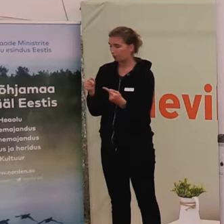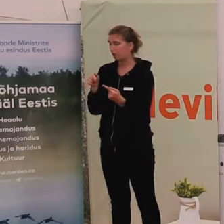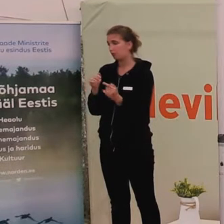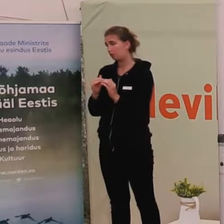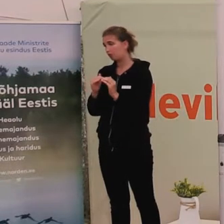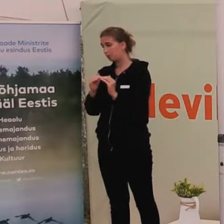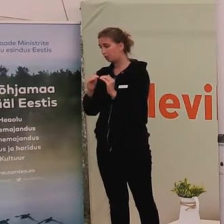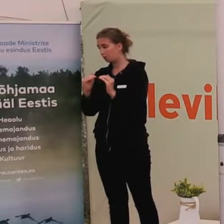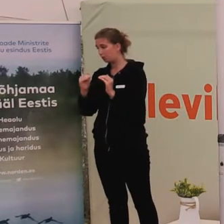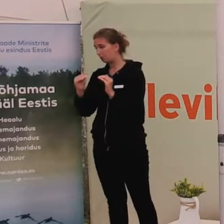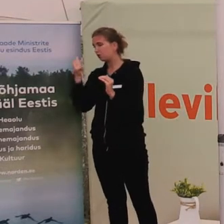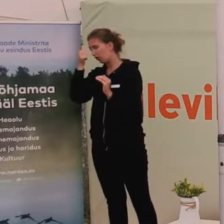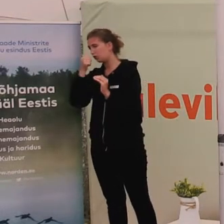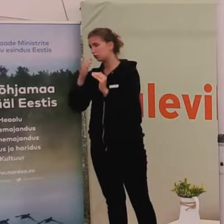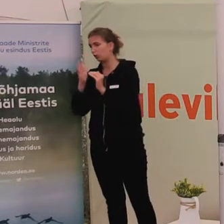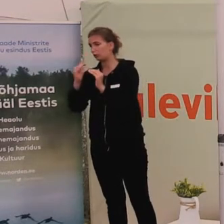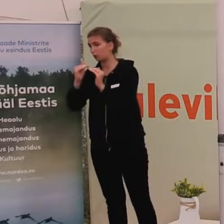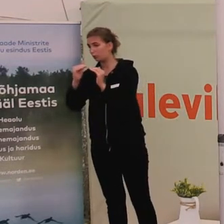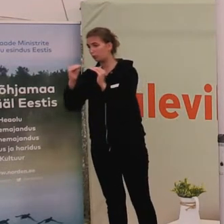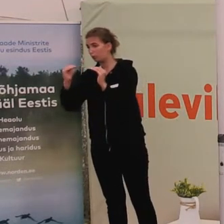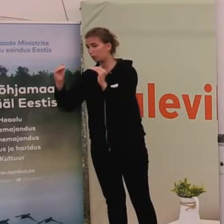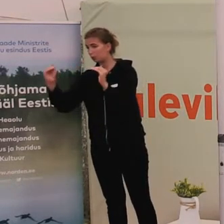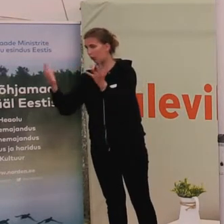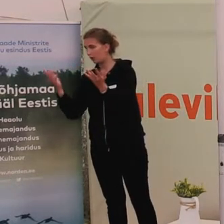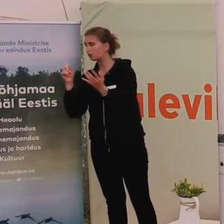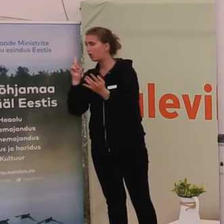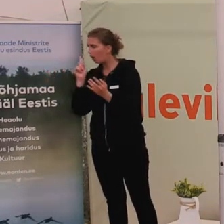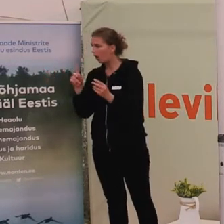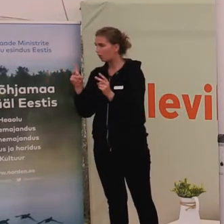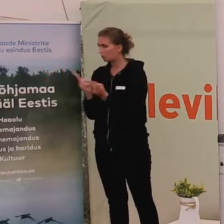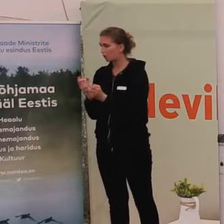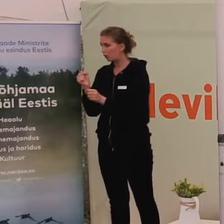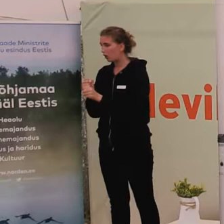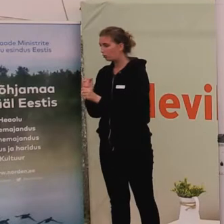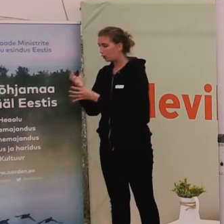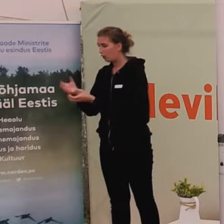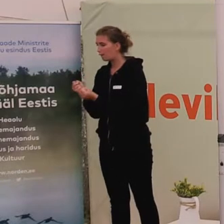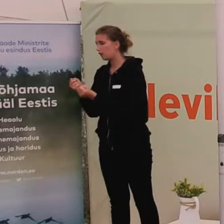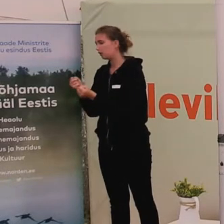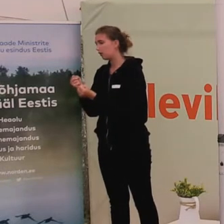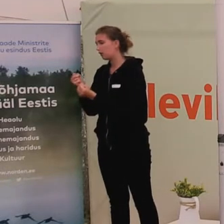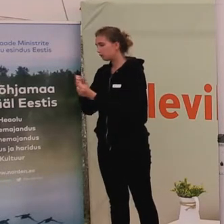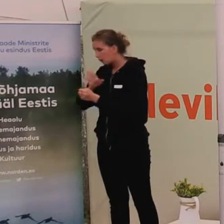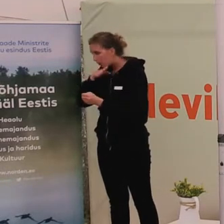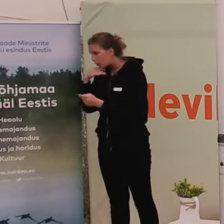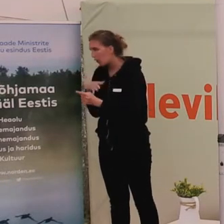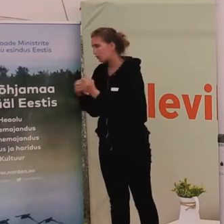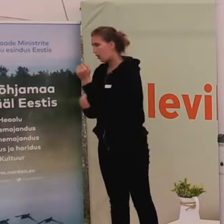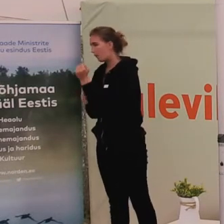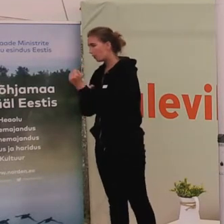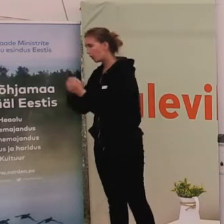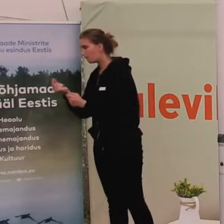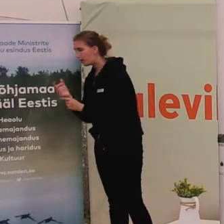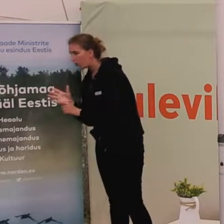some years totally, but at the same time to have low unemployment, to have low poverty, to have